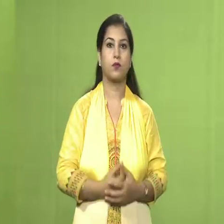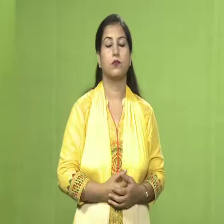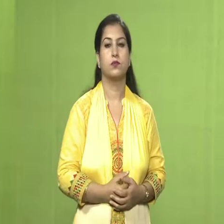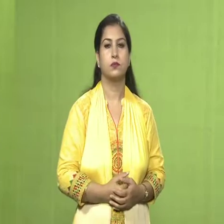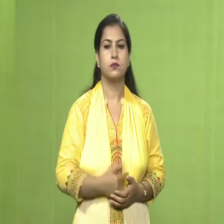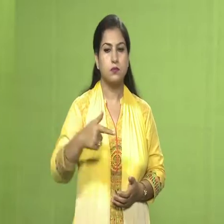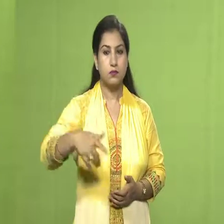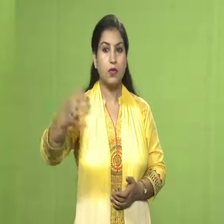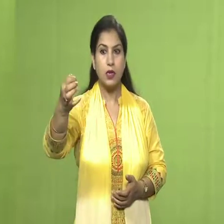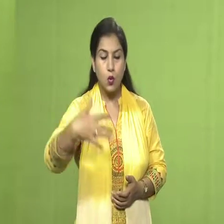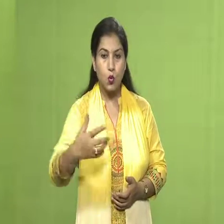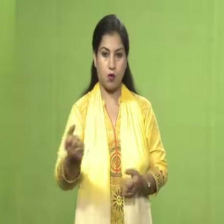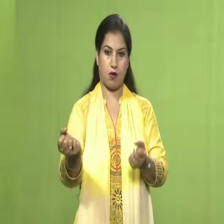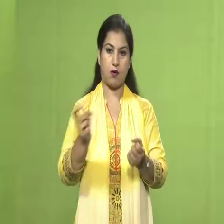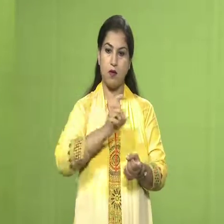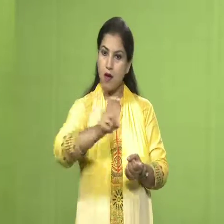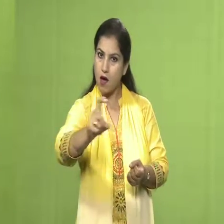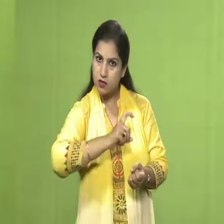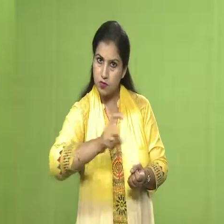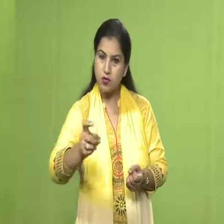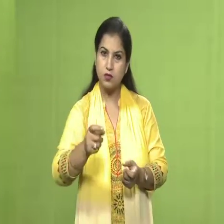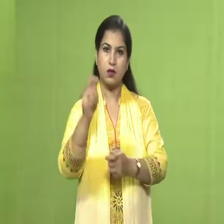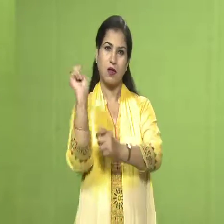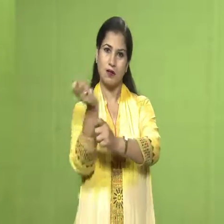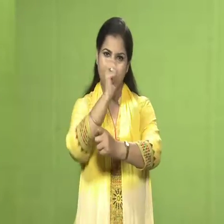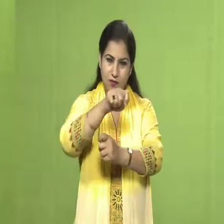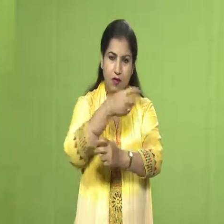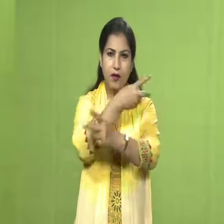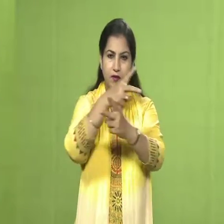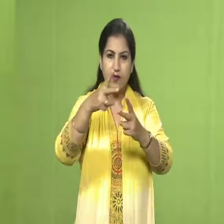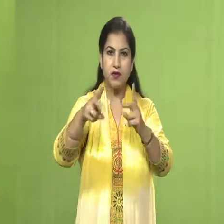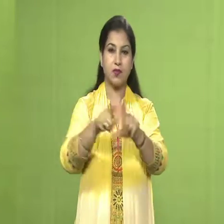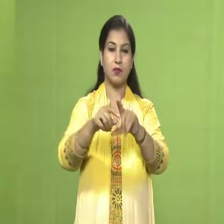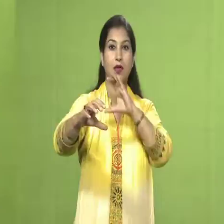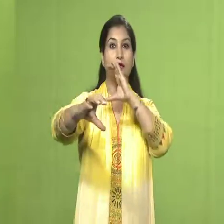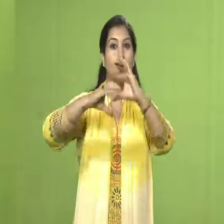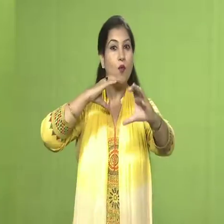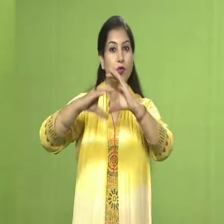Here, new means of transportation and communication was invented.